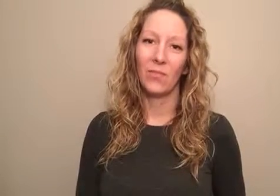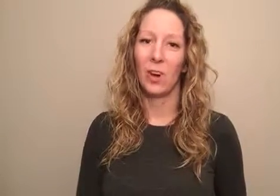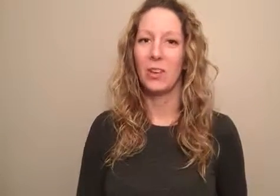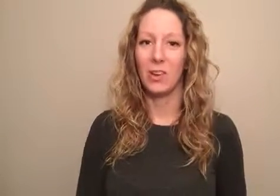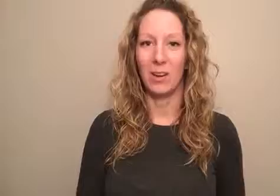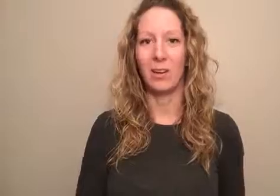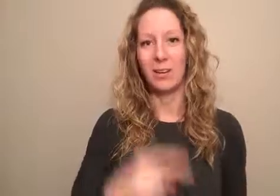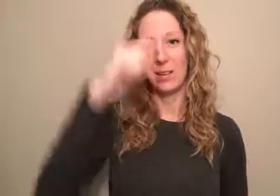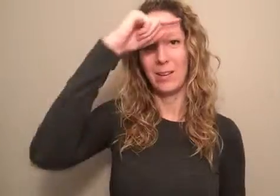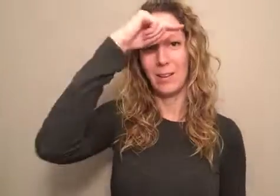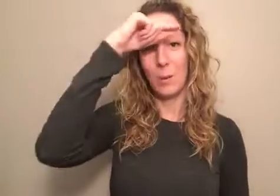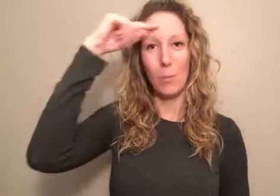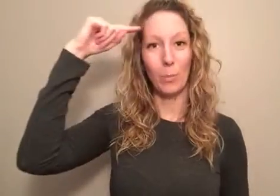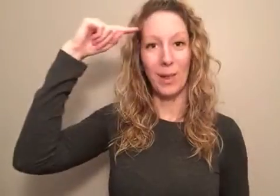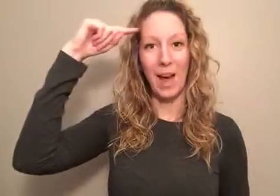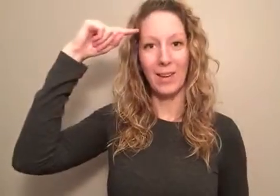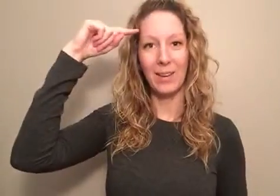Very good. Black,